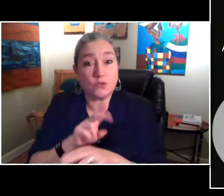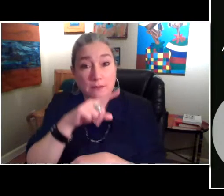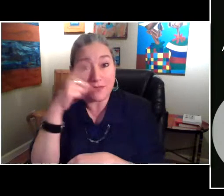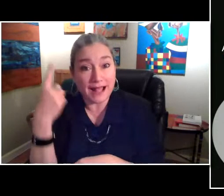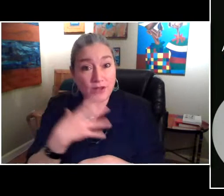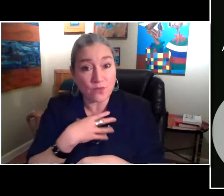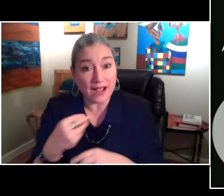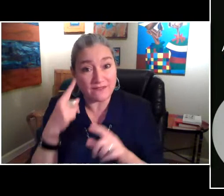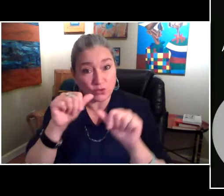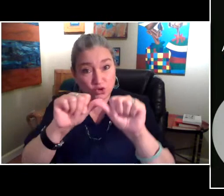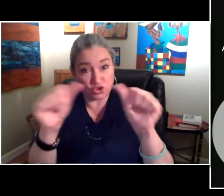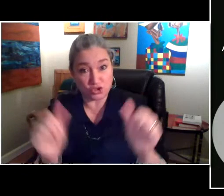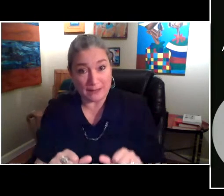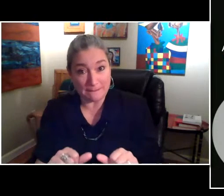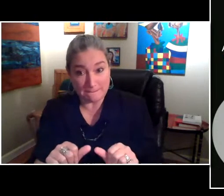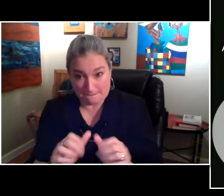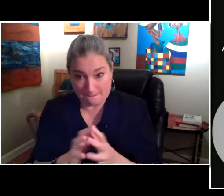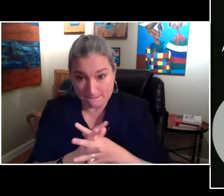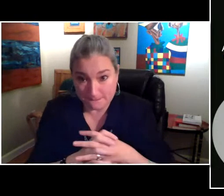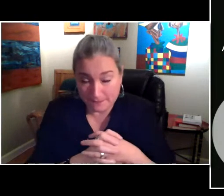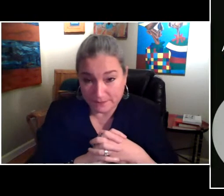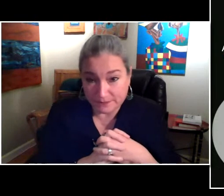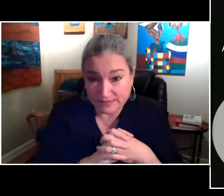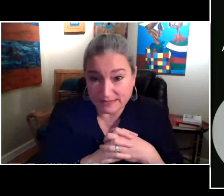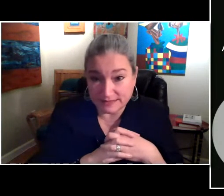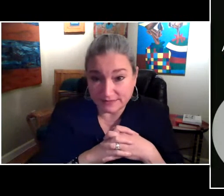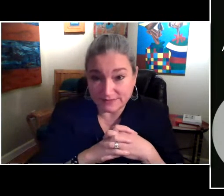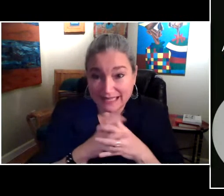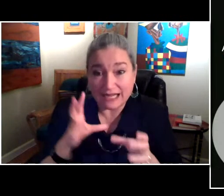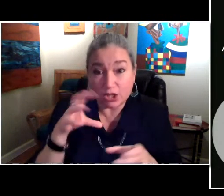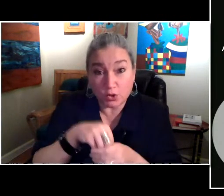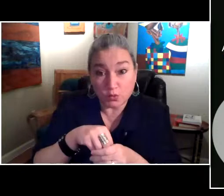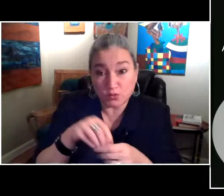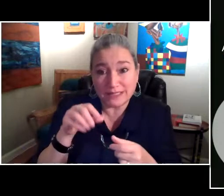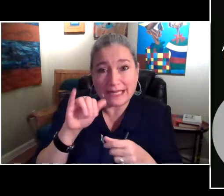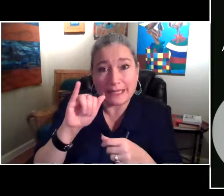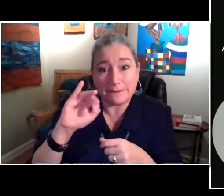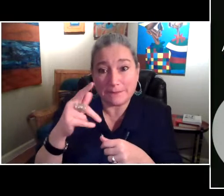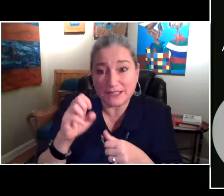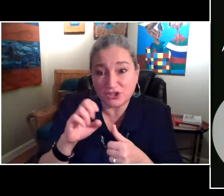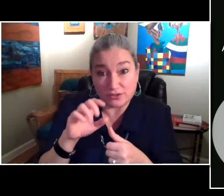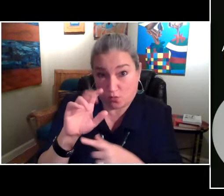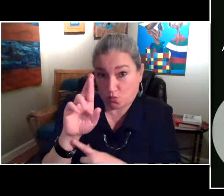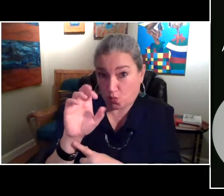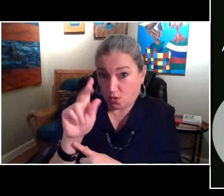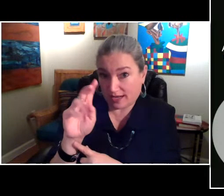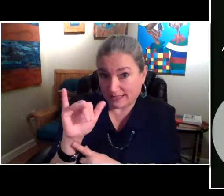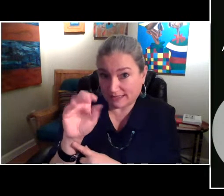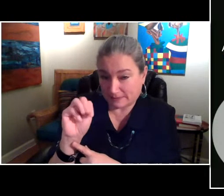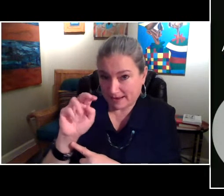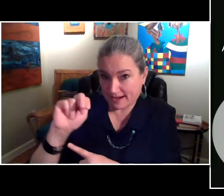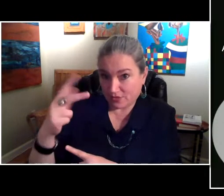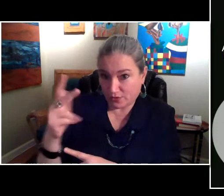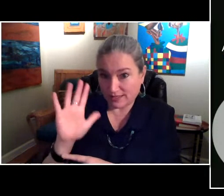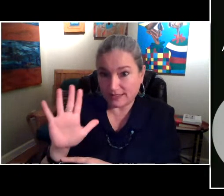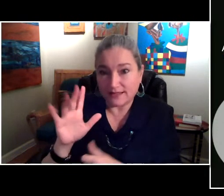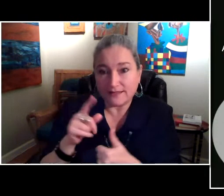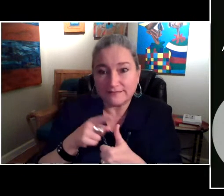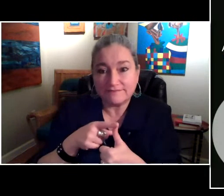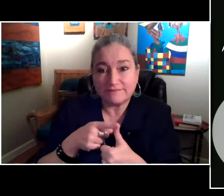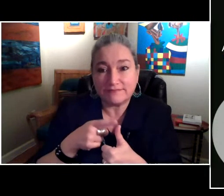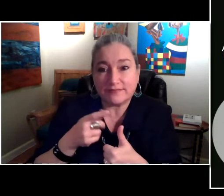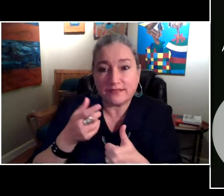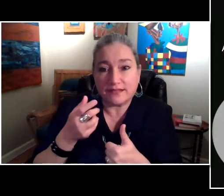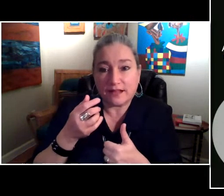flexible genre, and people can follow that using a black and white color scheme for shapes.